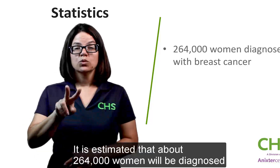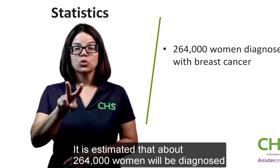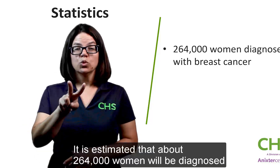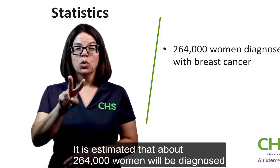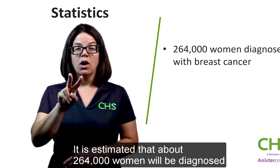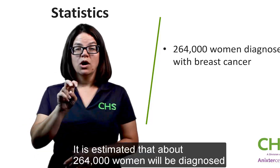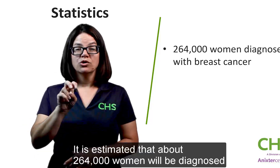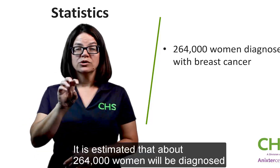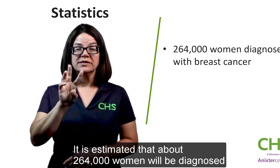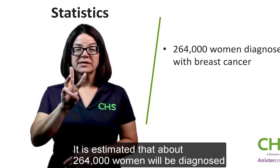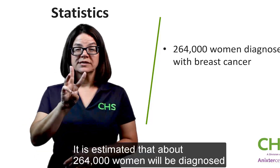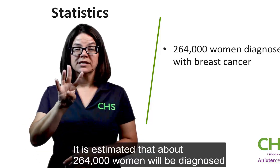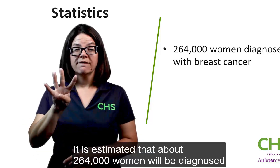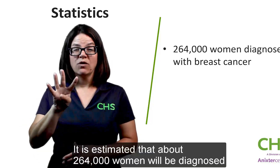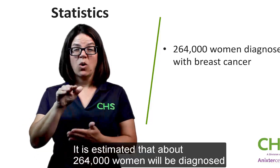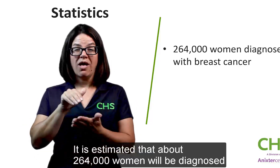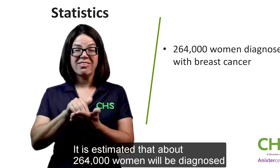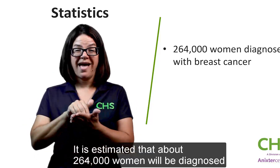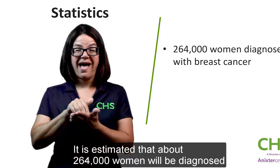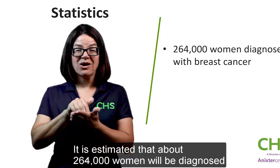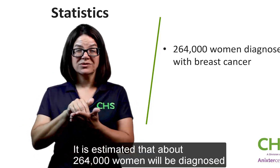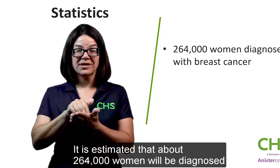It is estimated that about